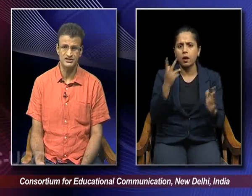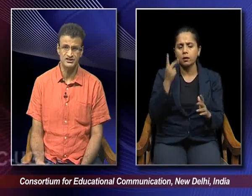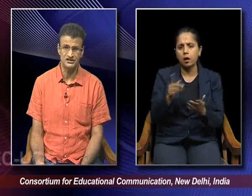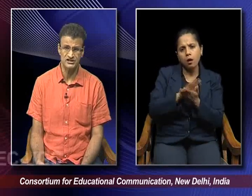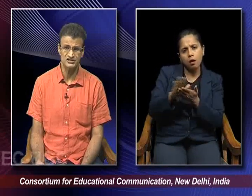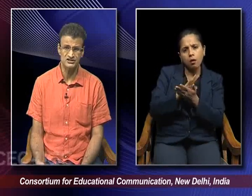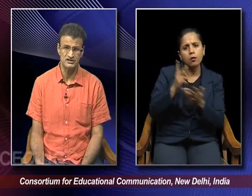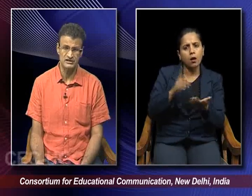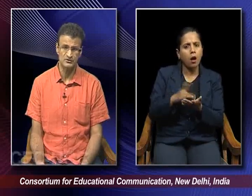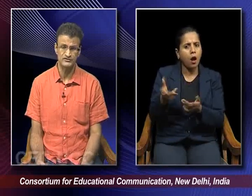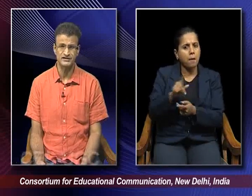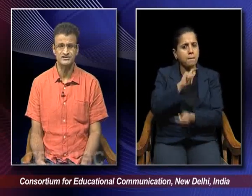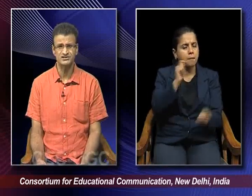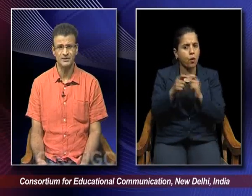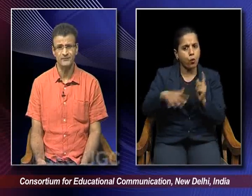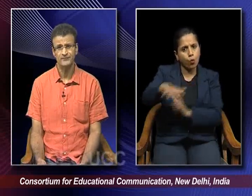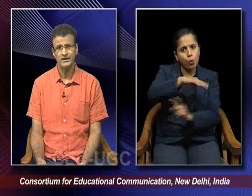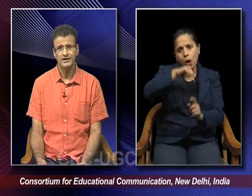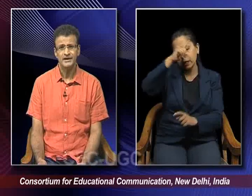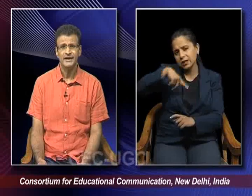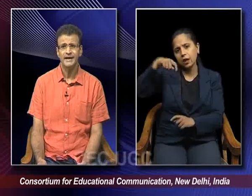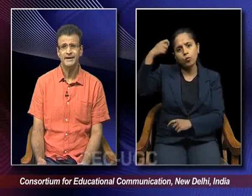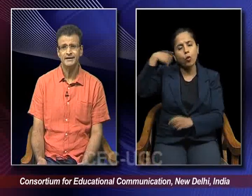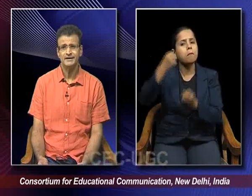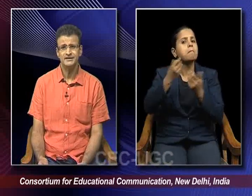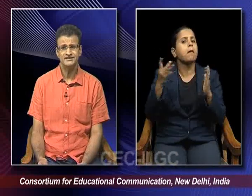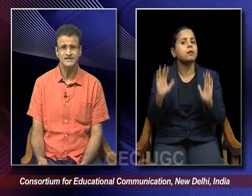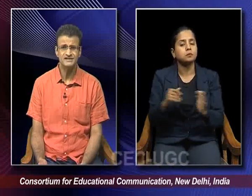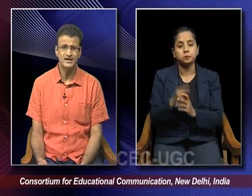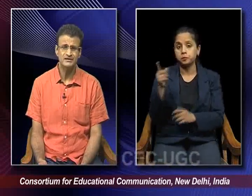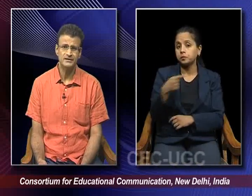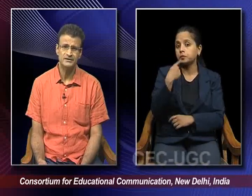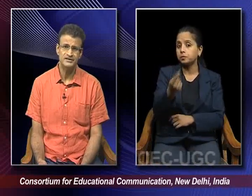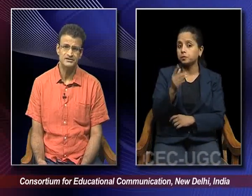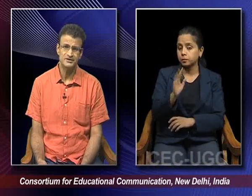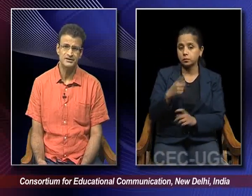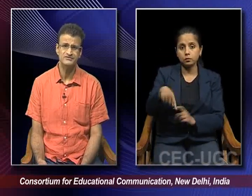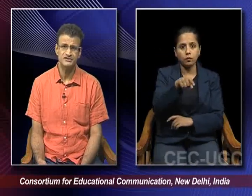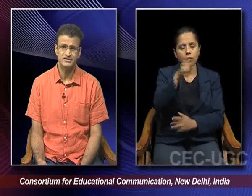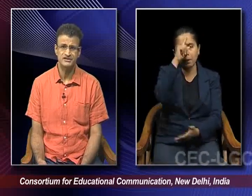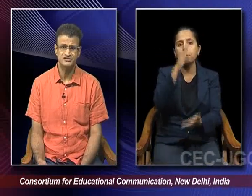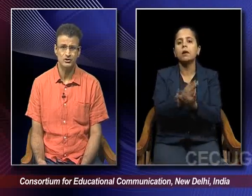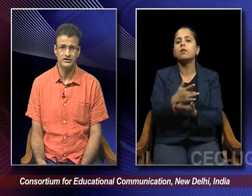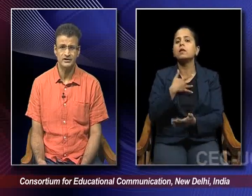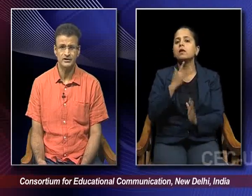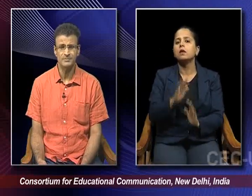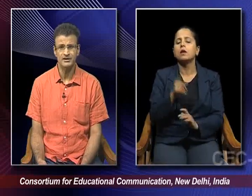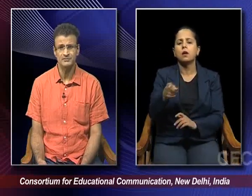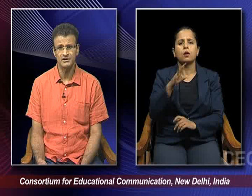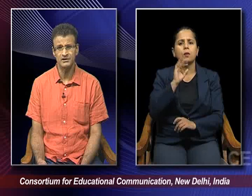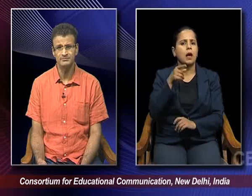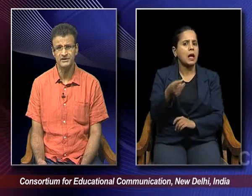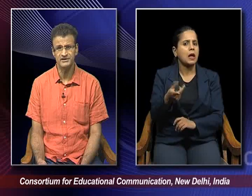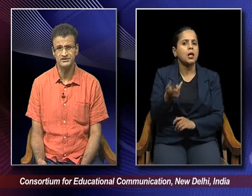and regeneration in the realm of the Indian cinema. And he says that believes that it is not an